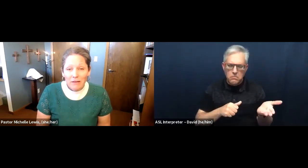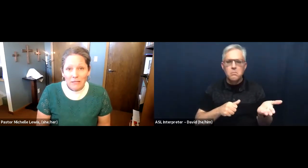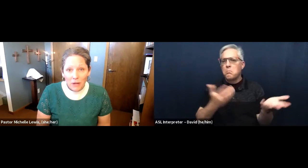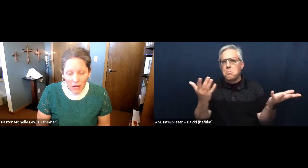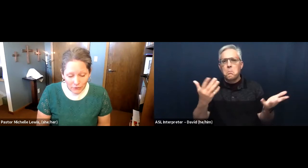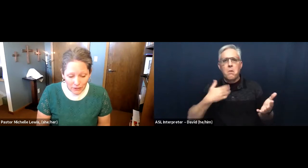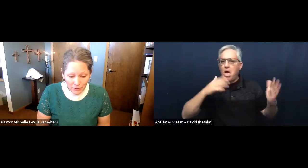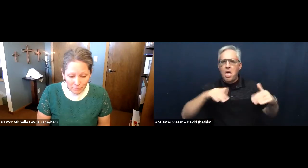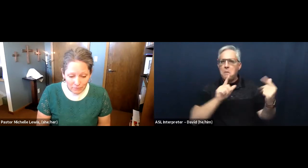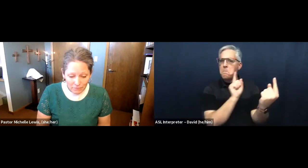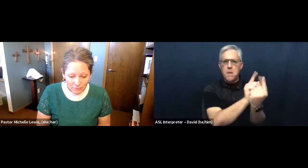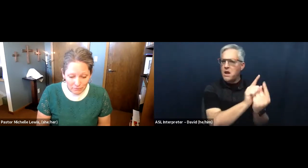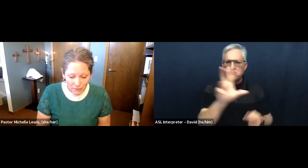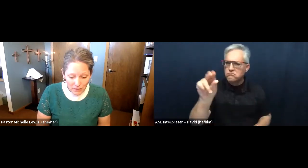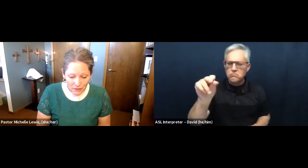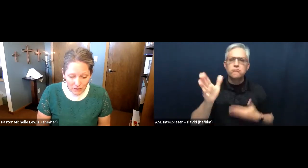life and to honor him